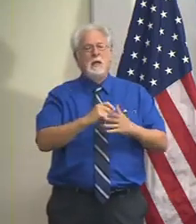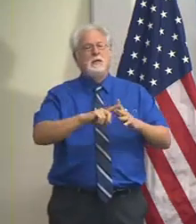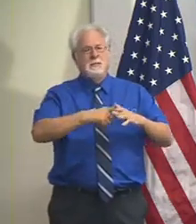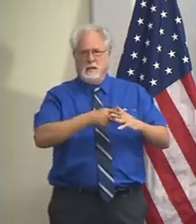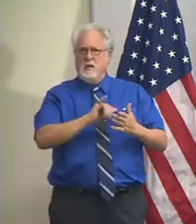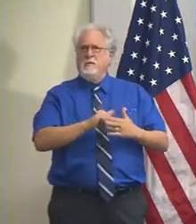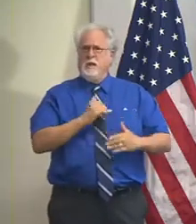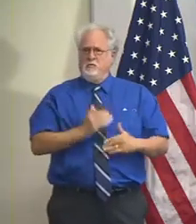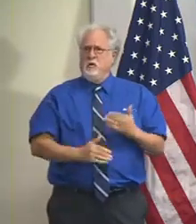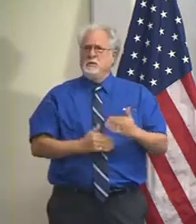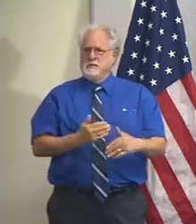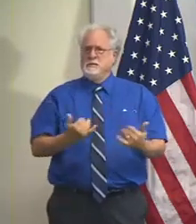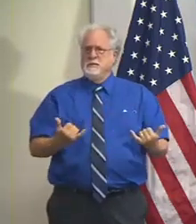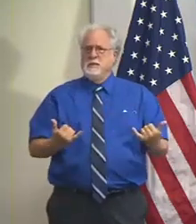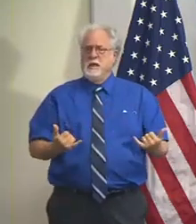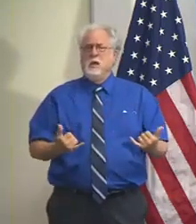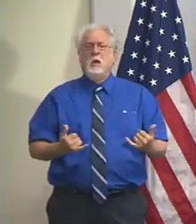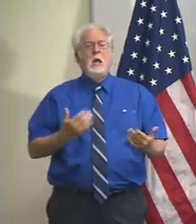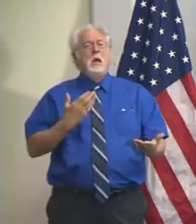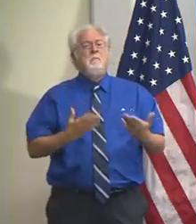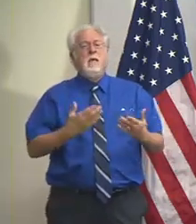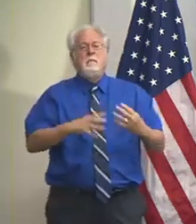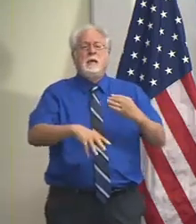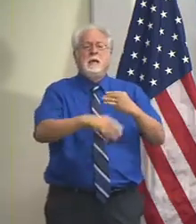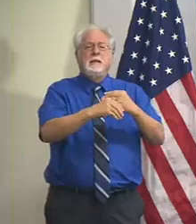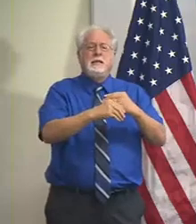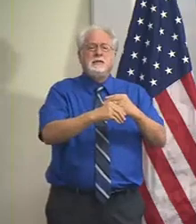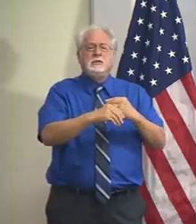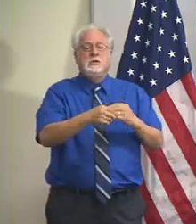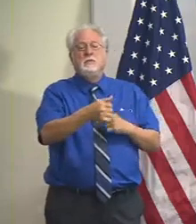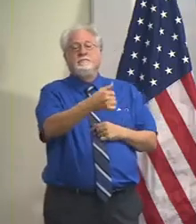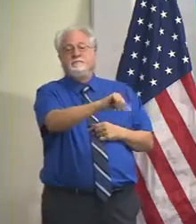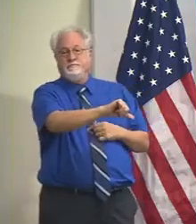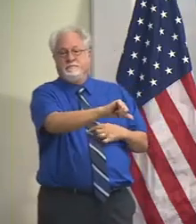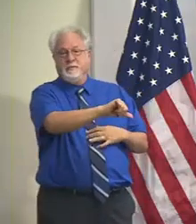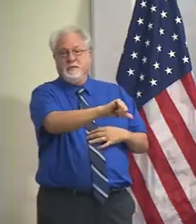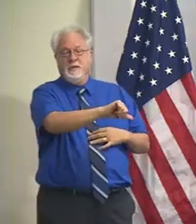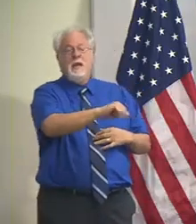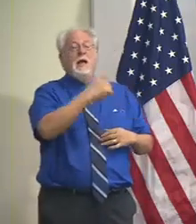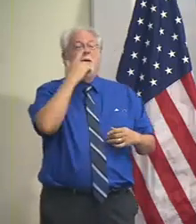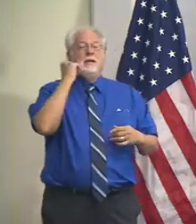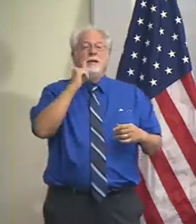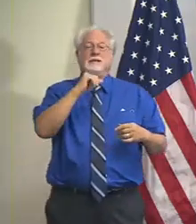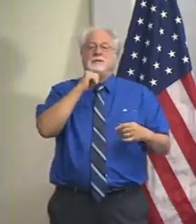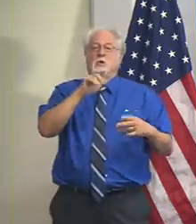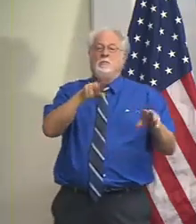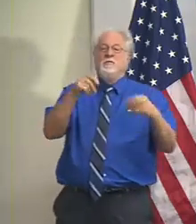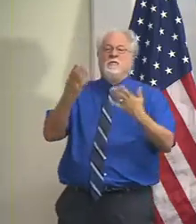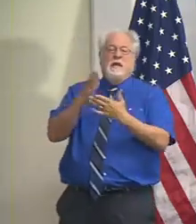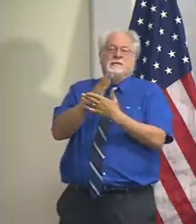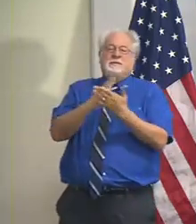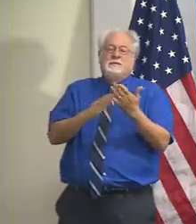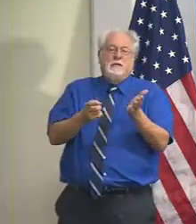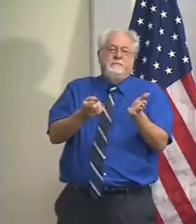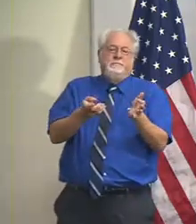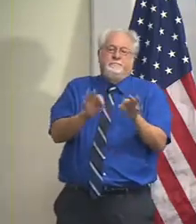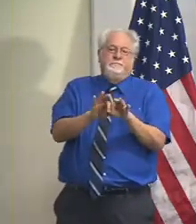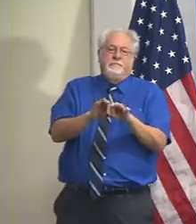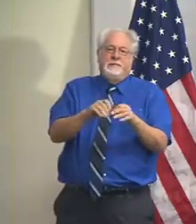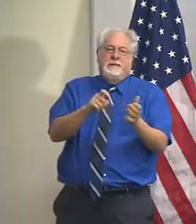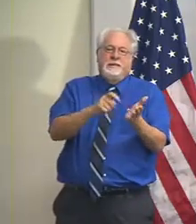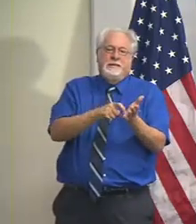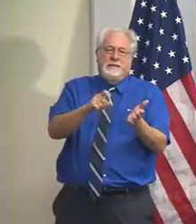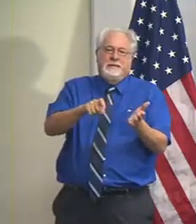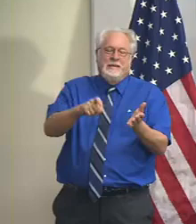that process. There may be an additional denial because you don't provide some necessary piece of